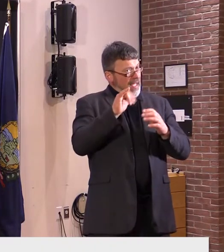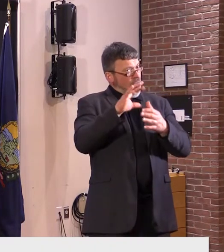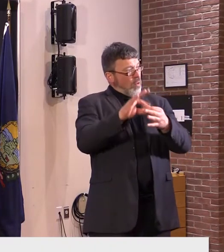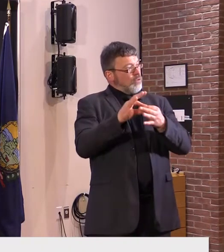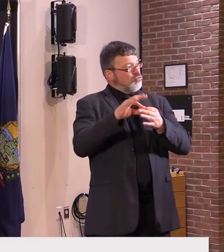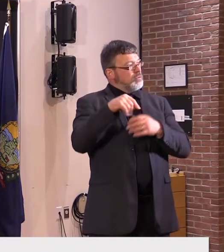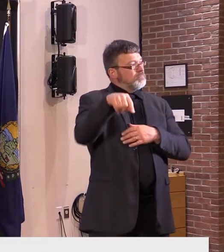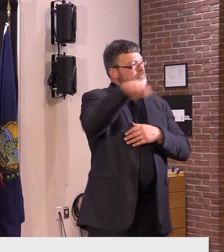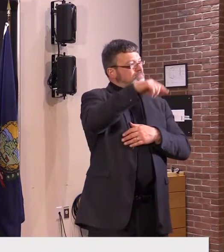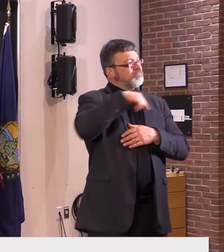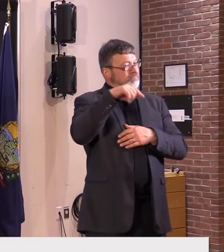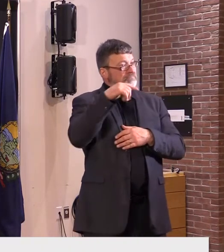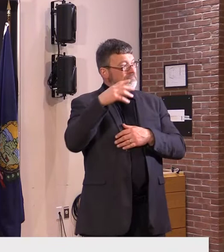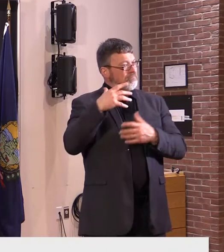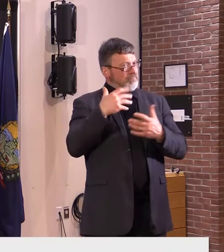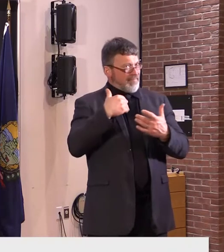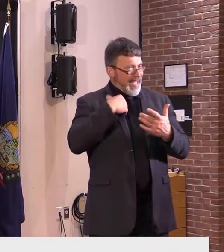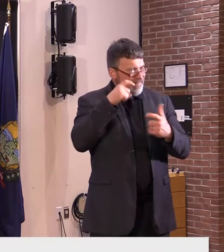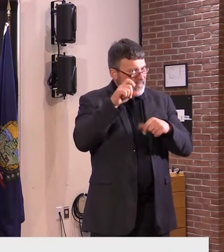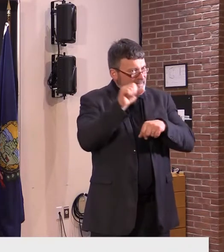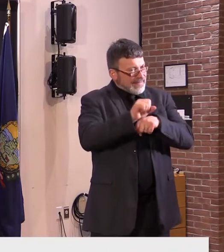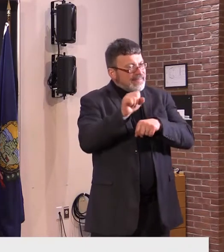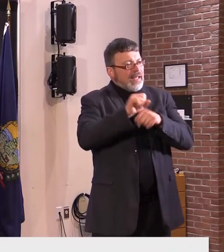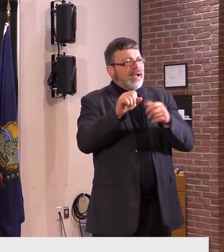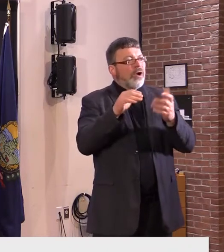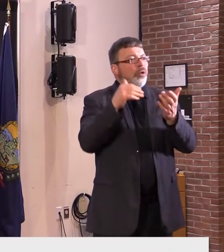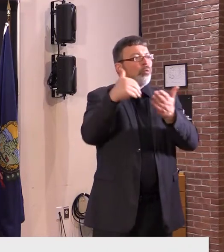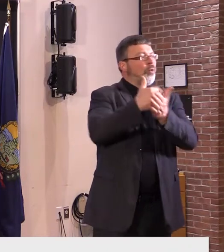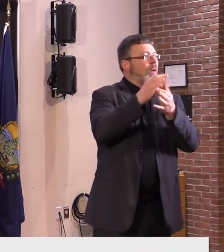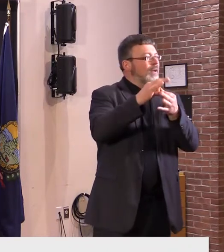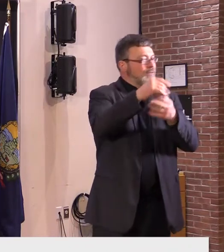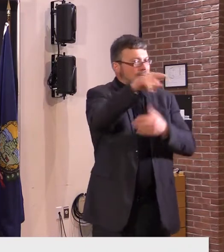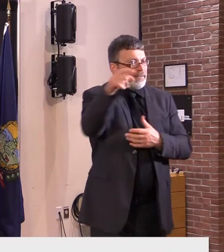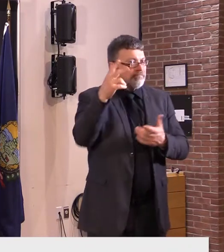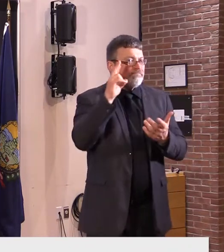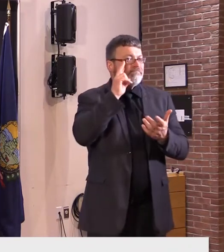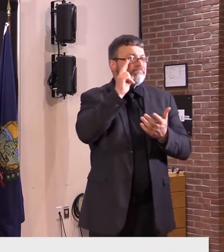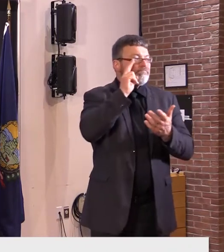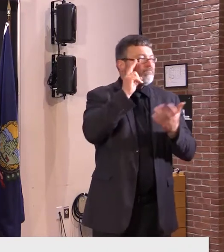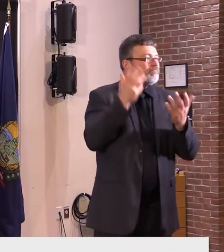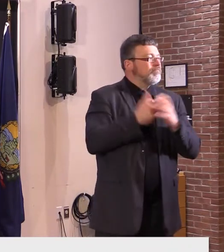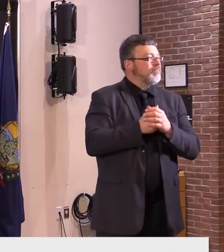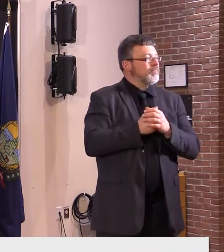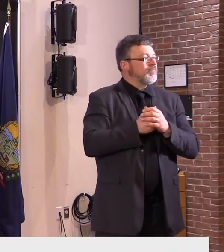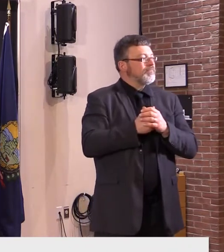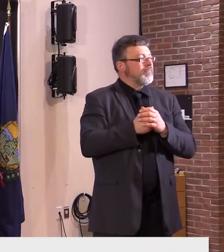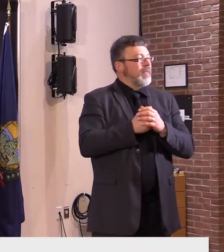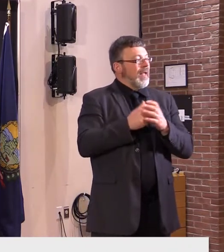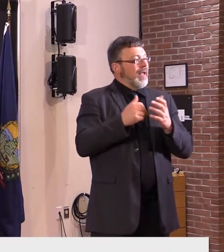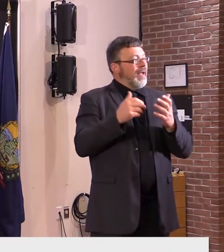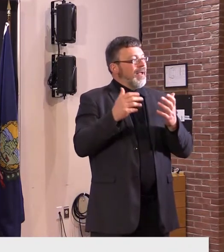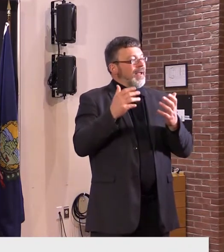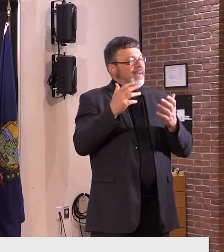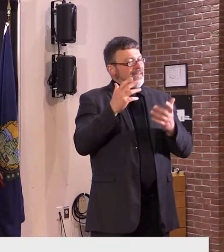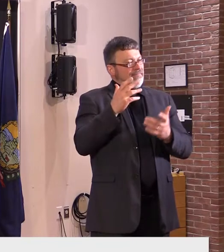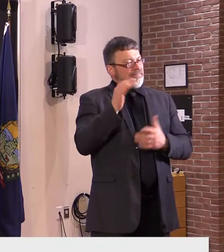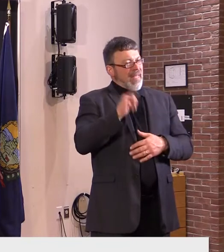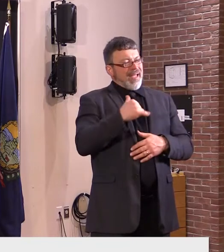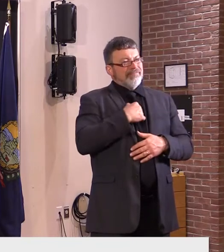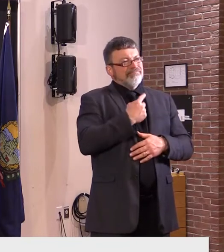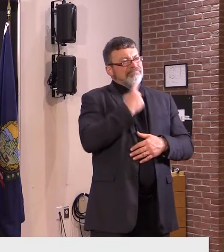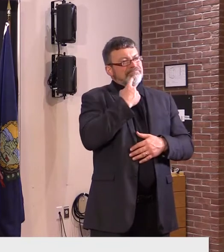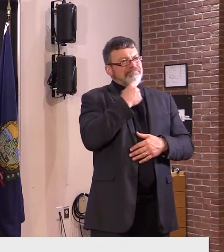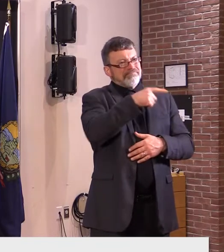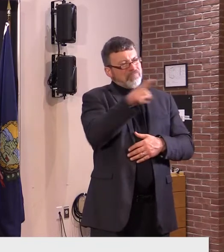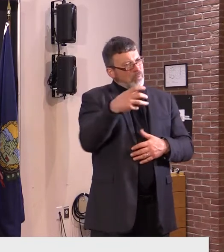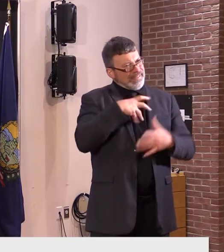all their years of work, and sorry to see many of them go. It sounds like that concerns